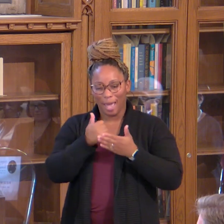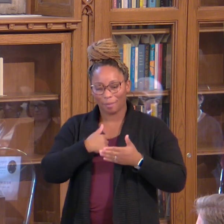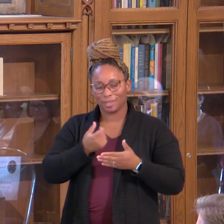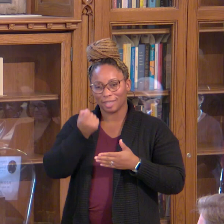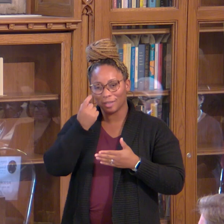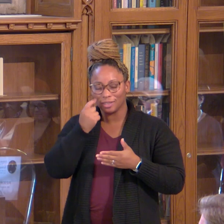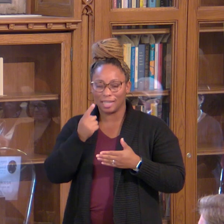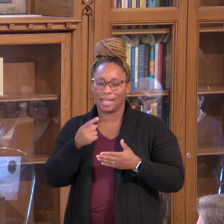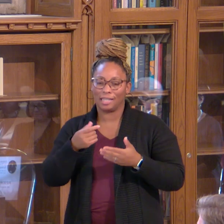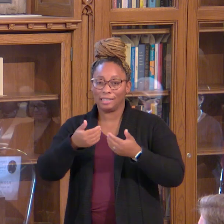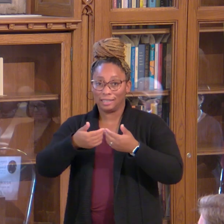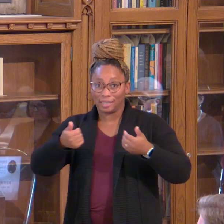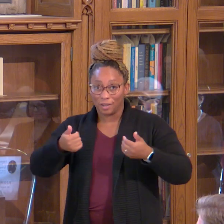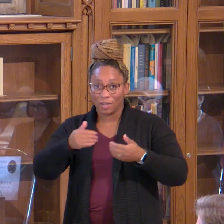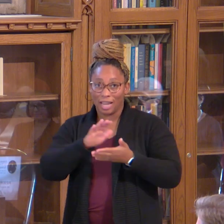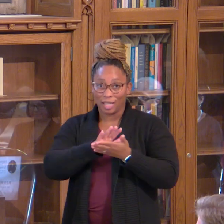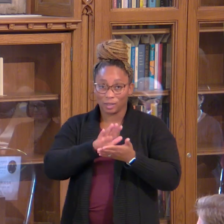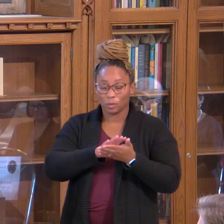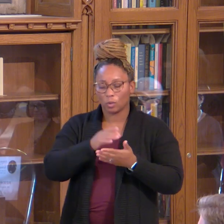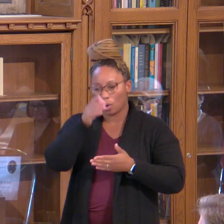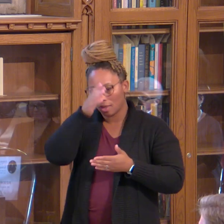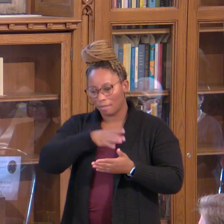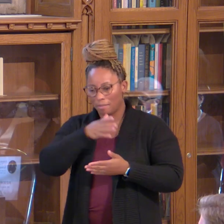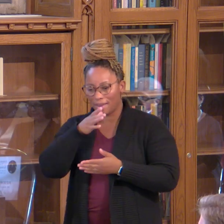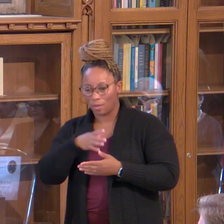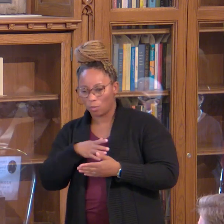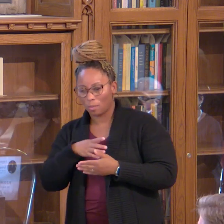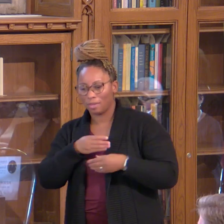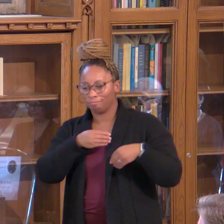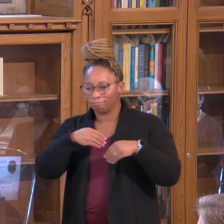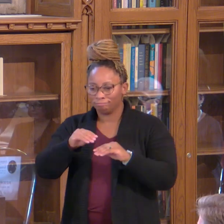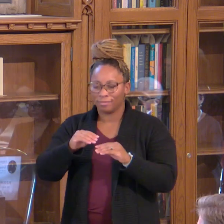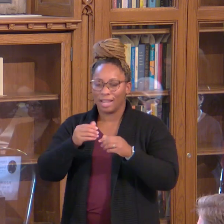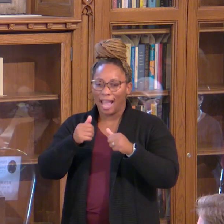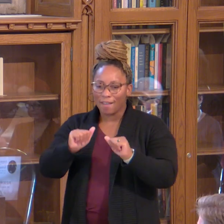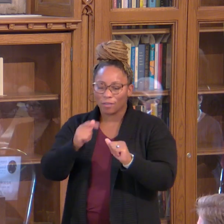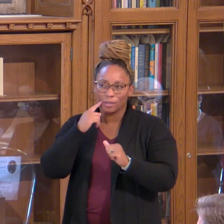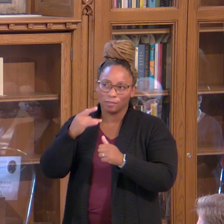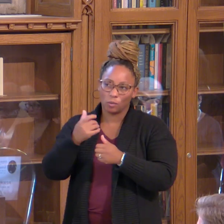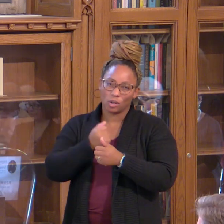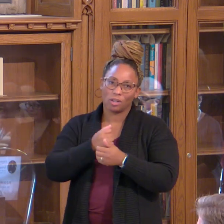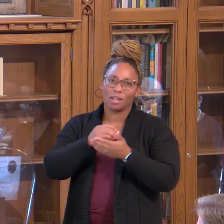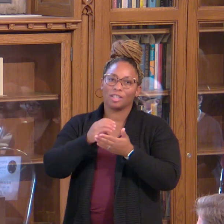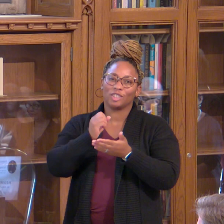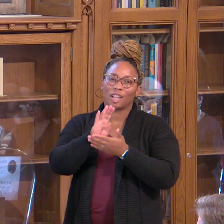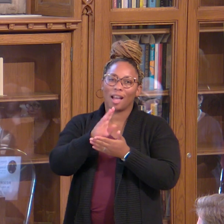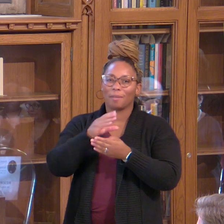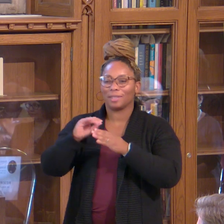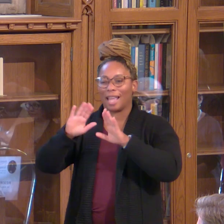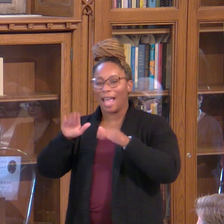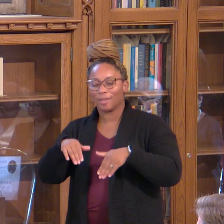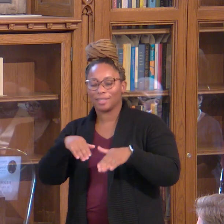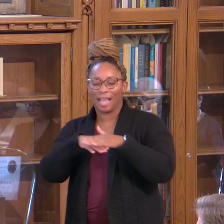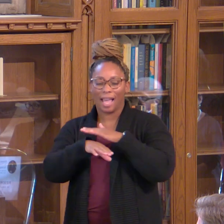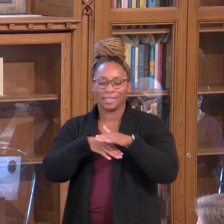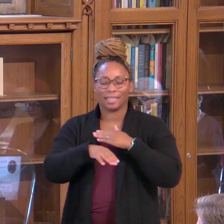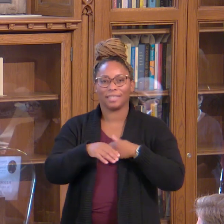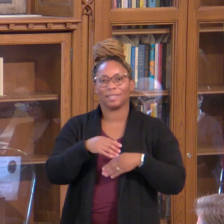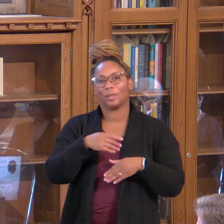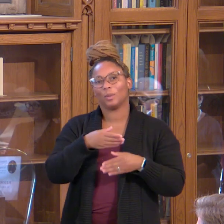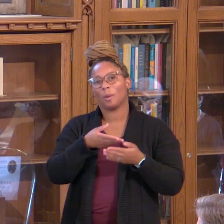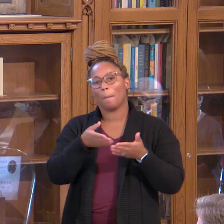segregated schools or the men and women who mobilize efforts for jobs and housing for access to public